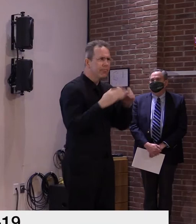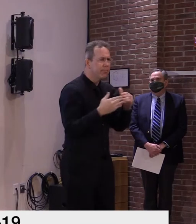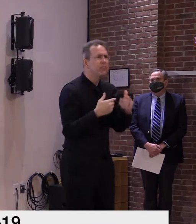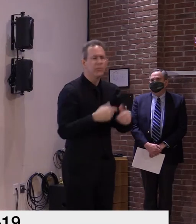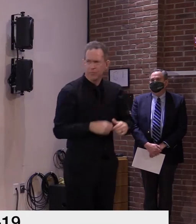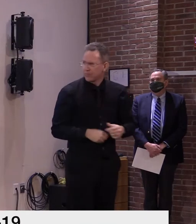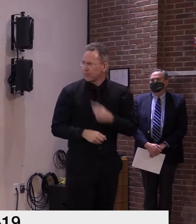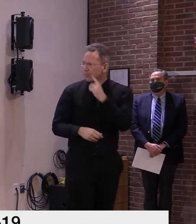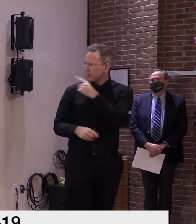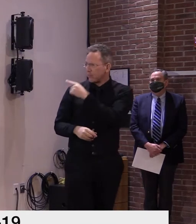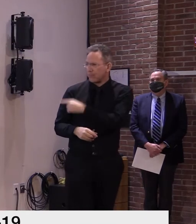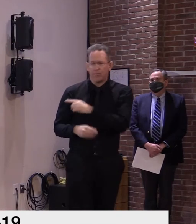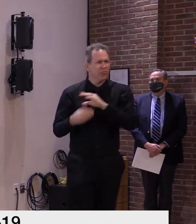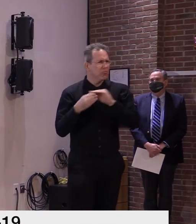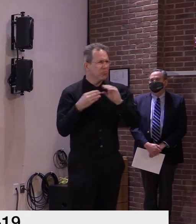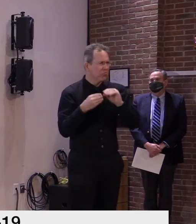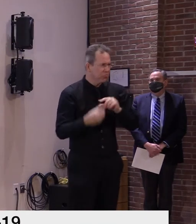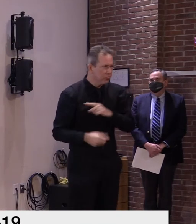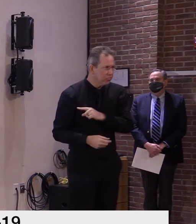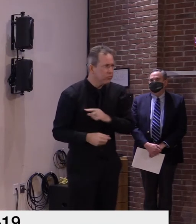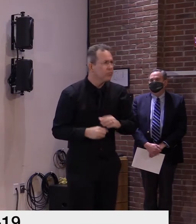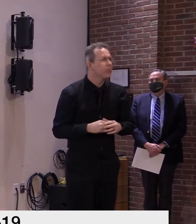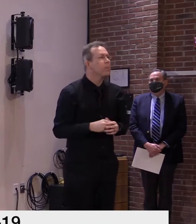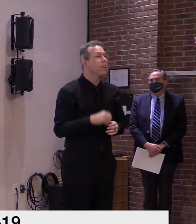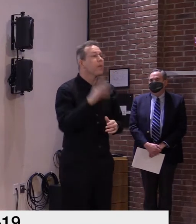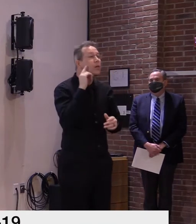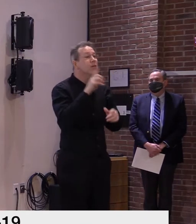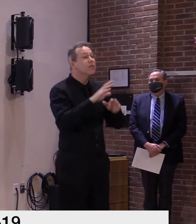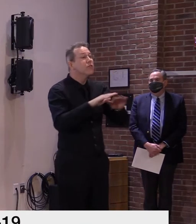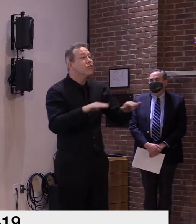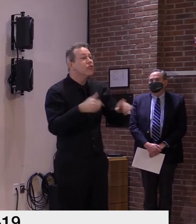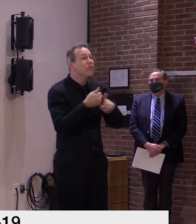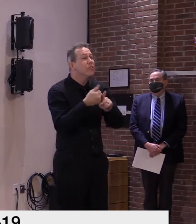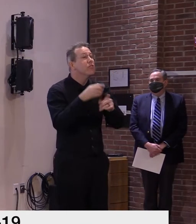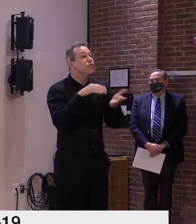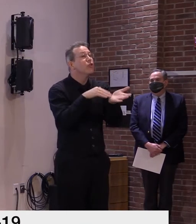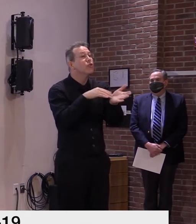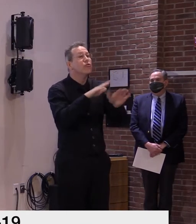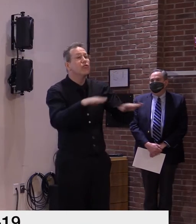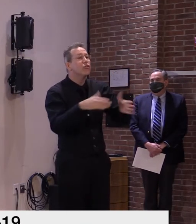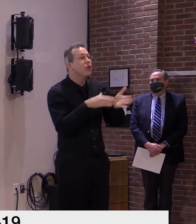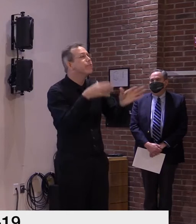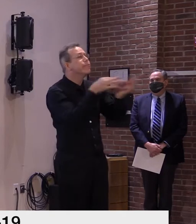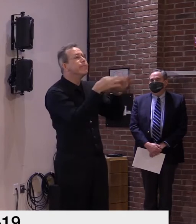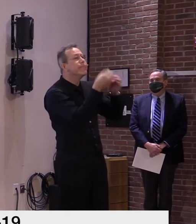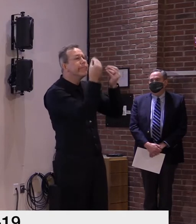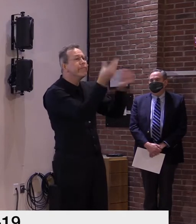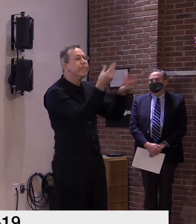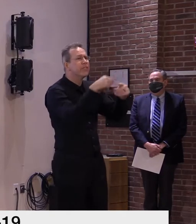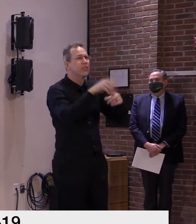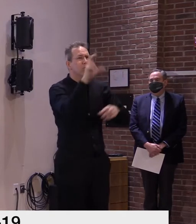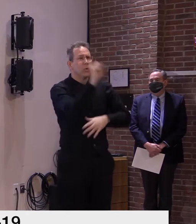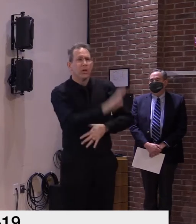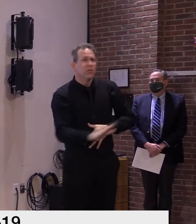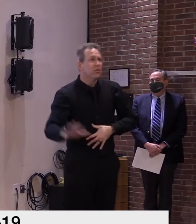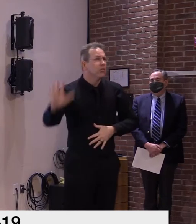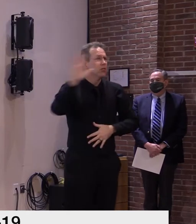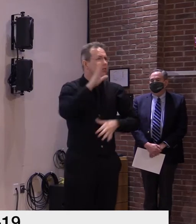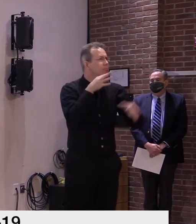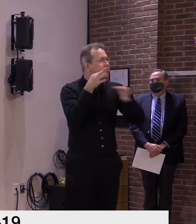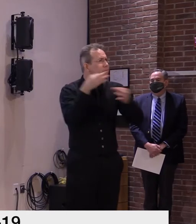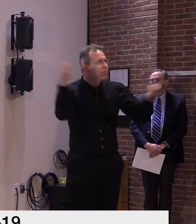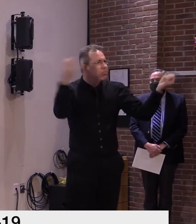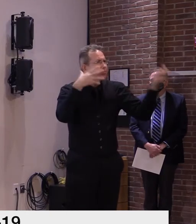We also know that pediatricians across the state are reporting increased demand and increased mental health needs.